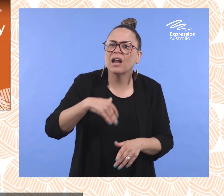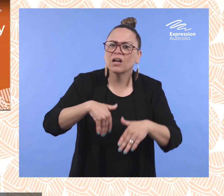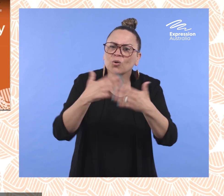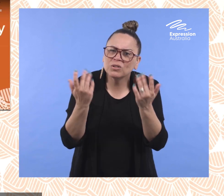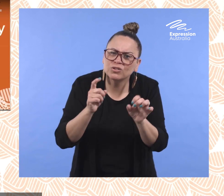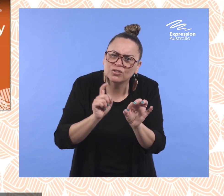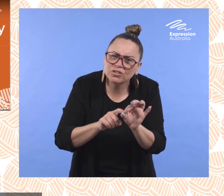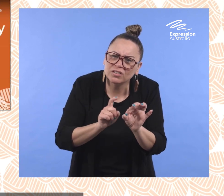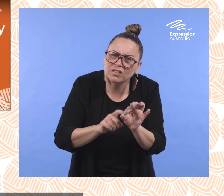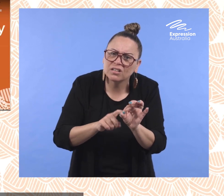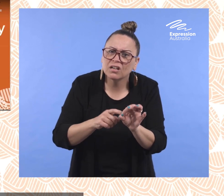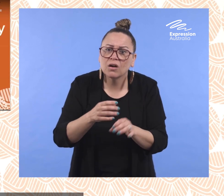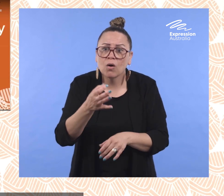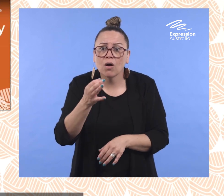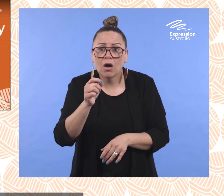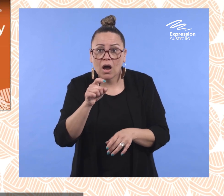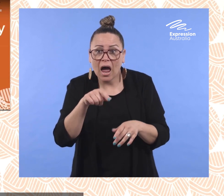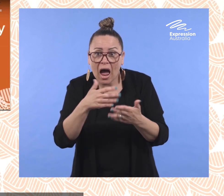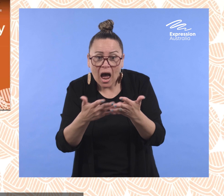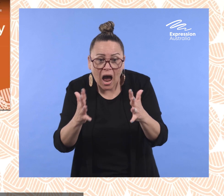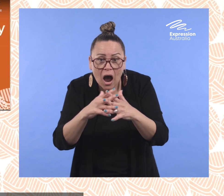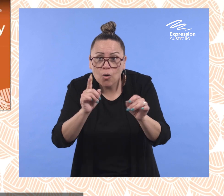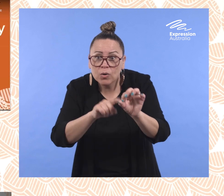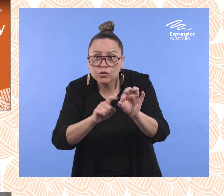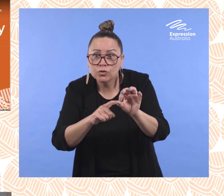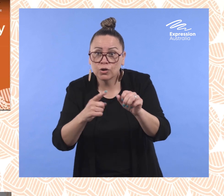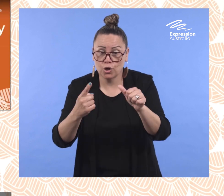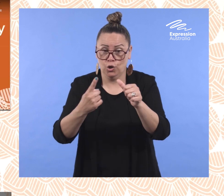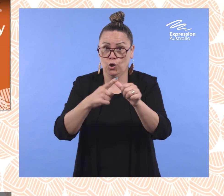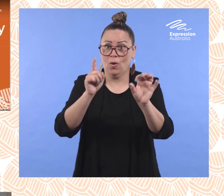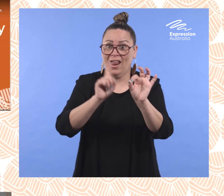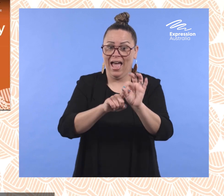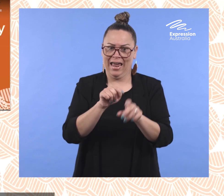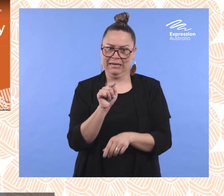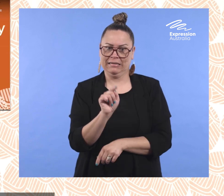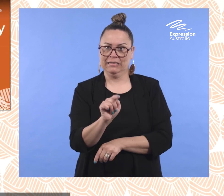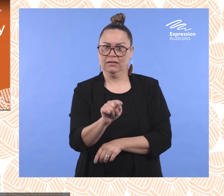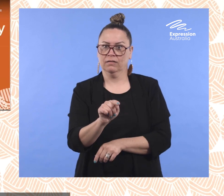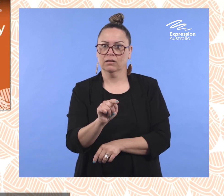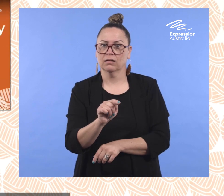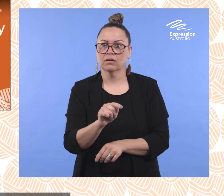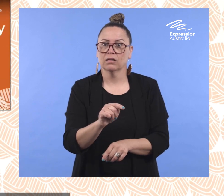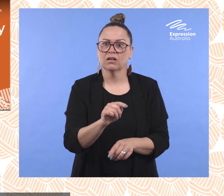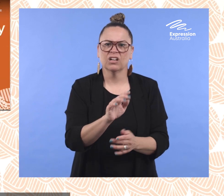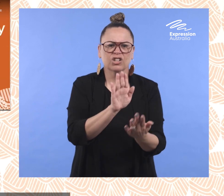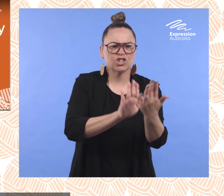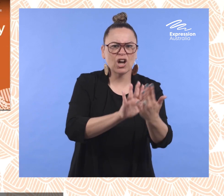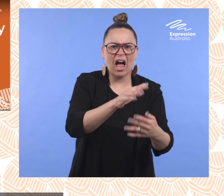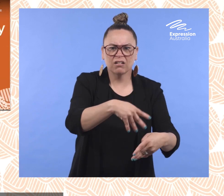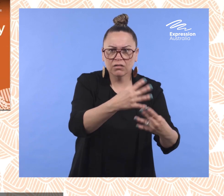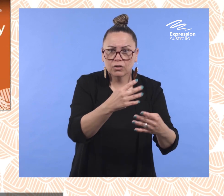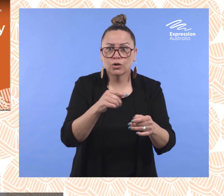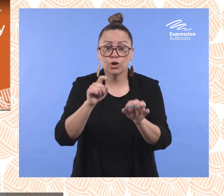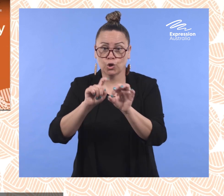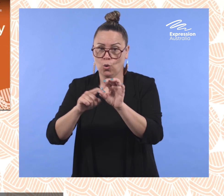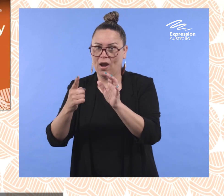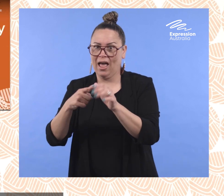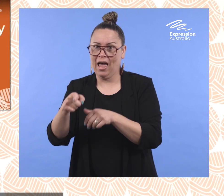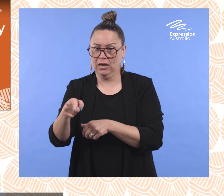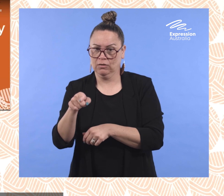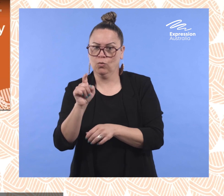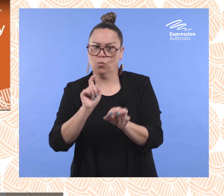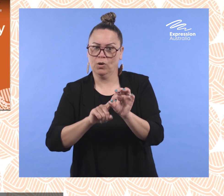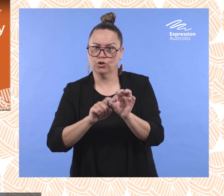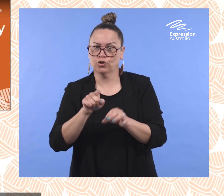question. Yes. We just ask that you put questions in the Q&A. Yes. Otherwise, because there's a lot going on in the chat as well. So we don't